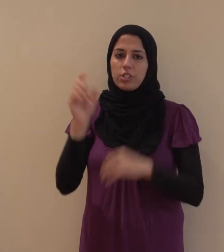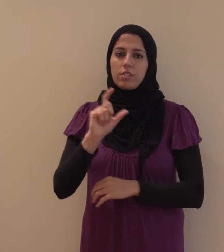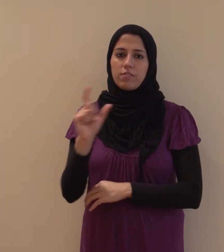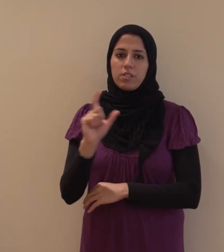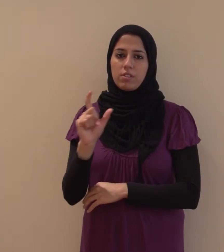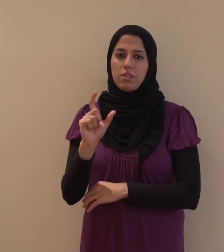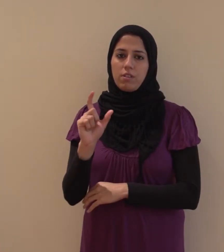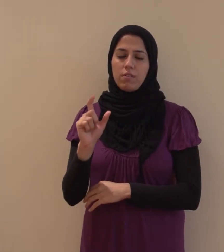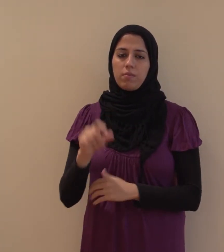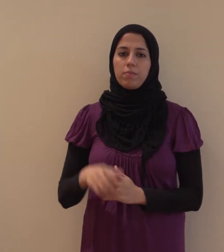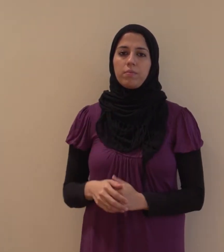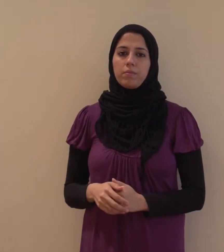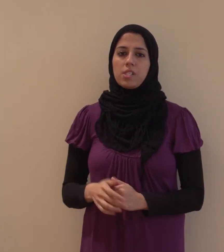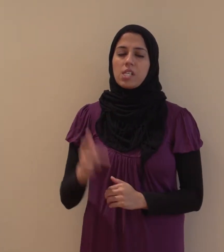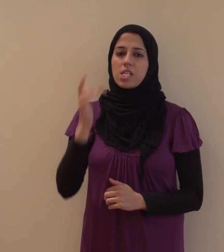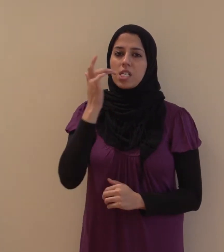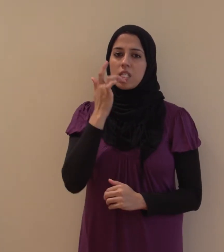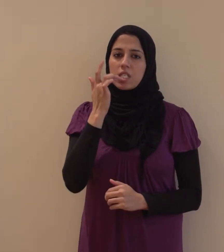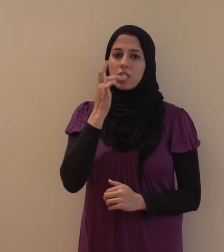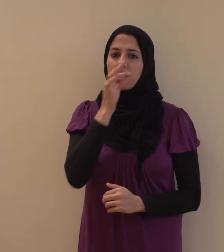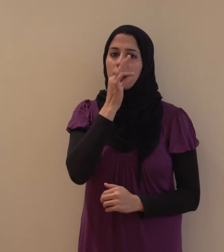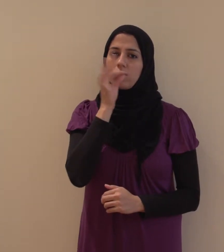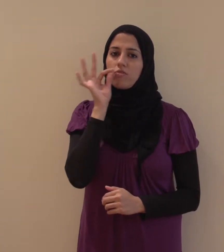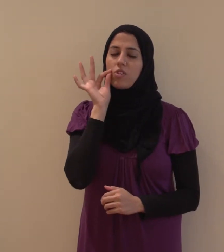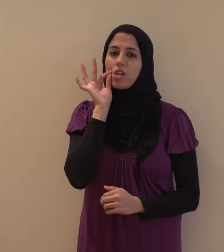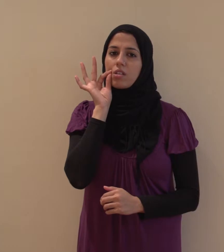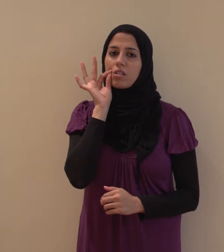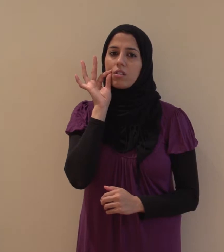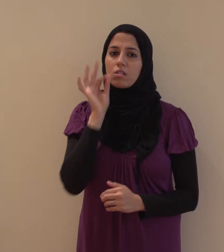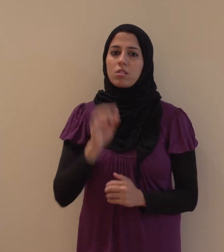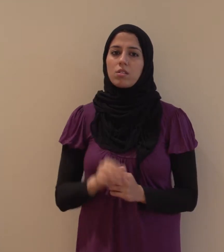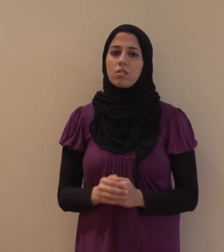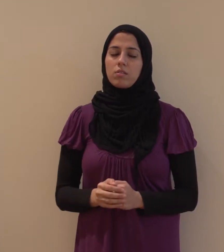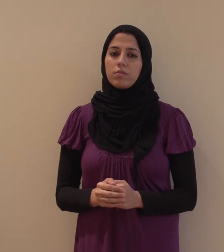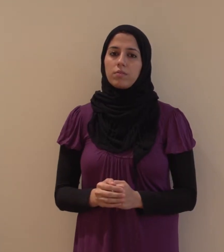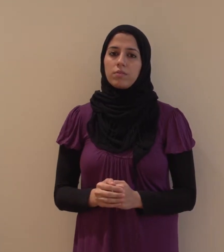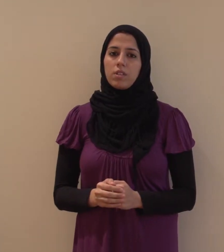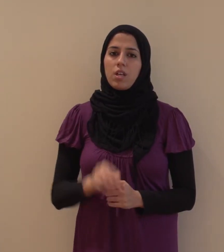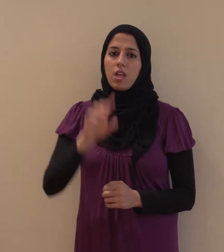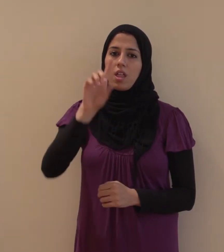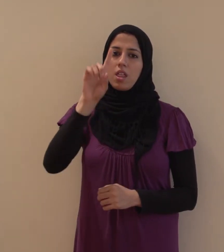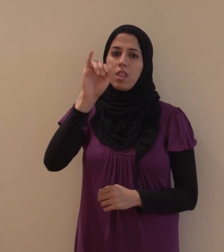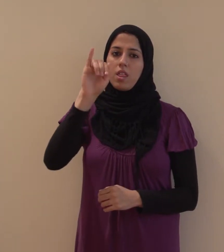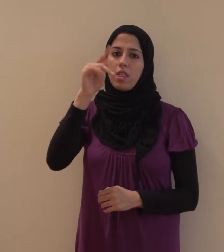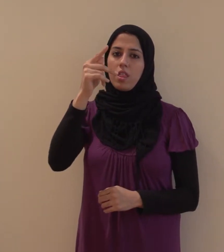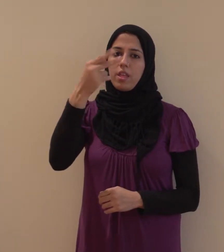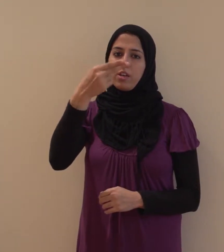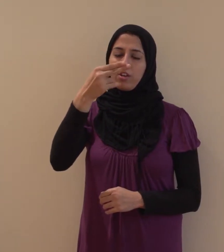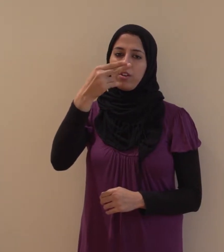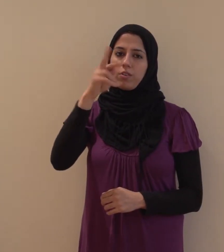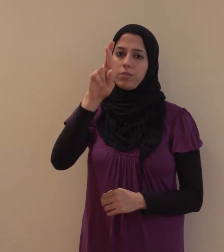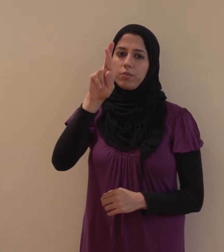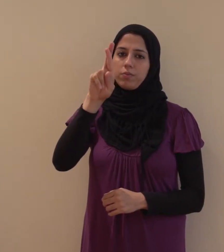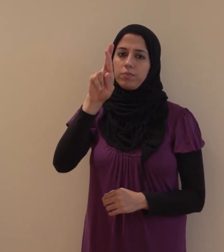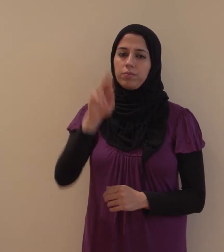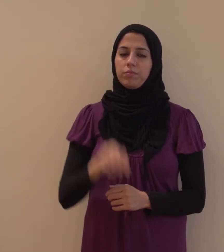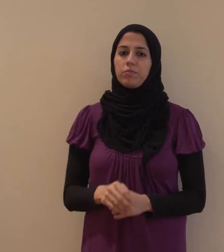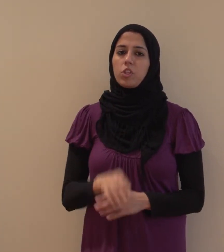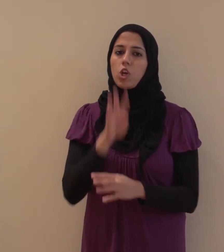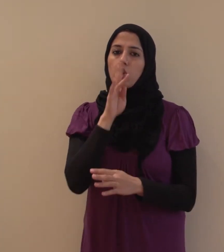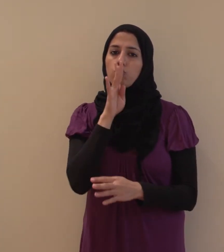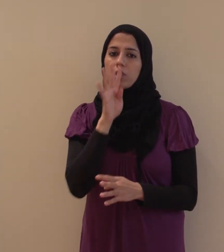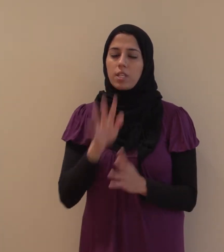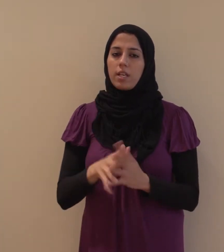tongue should also fast. It should be busy with the remembrance of Allah subhanahu wa ta'ala, with the recitation of the glorious Quran,